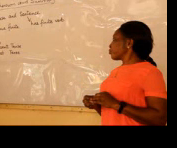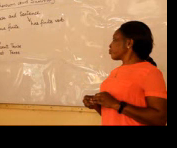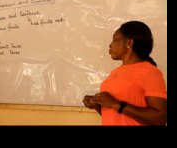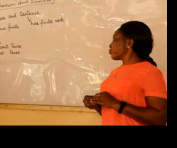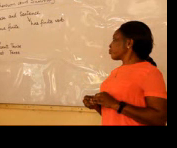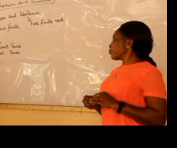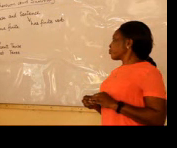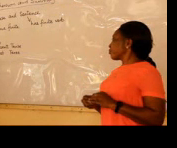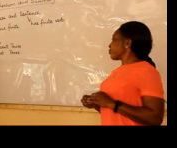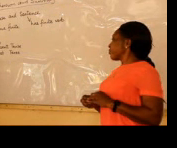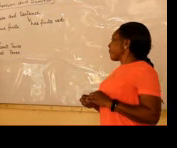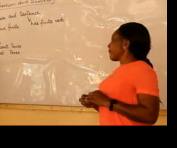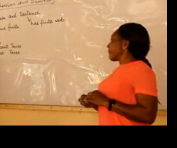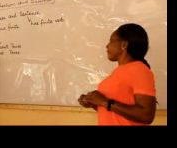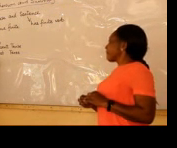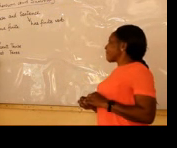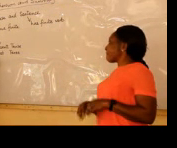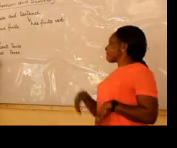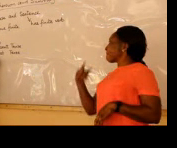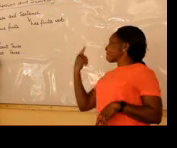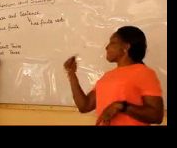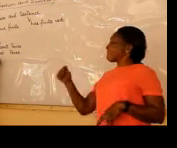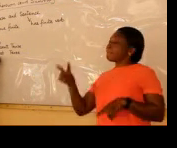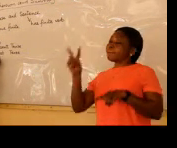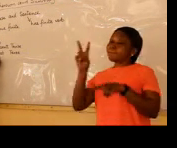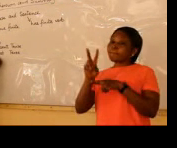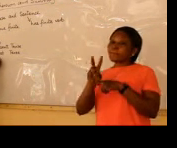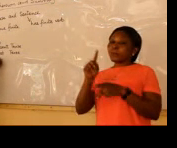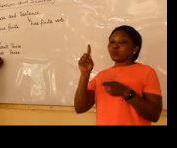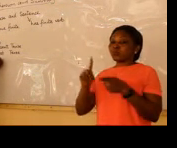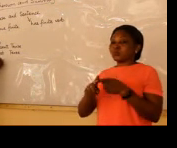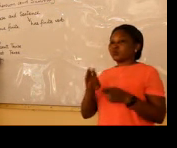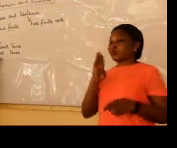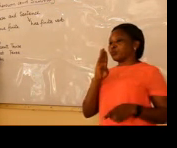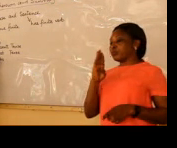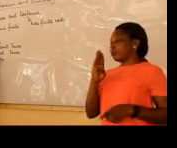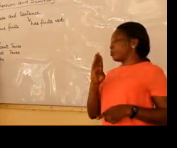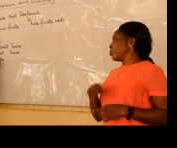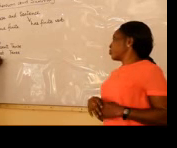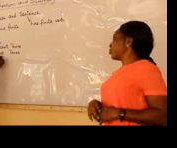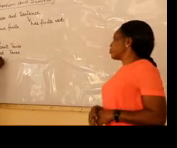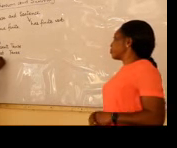have the verbs to be.